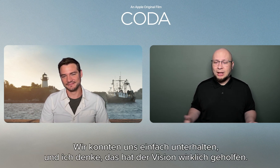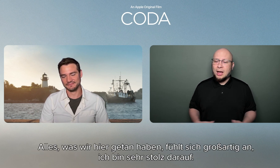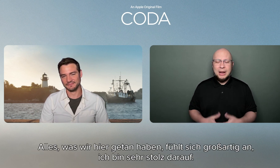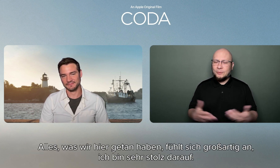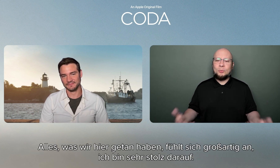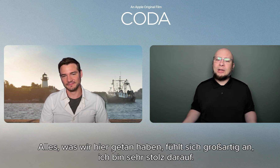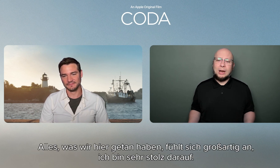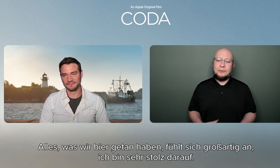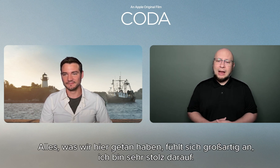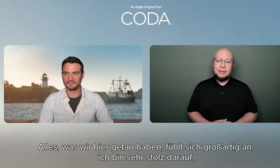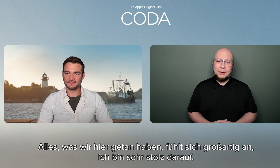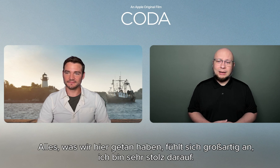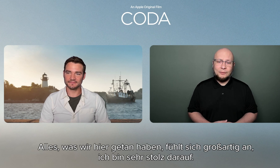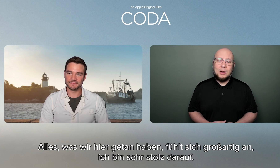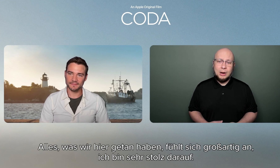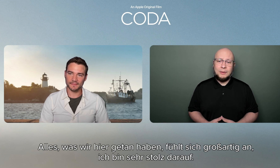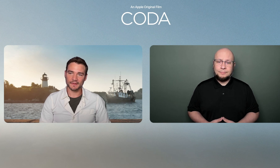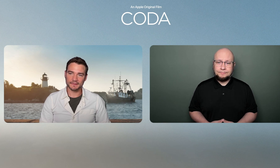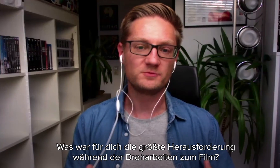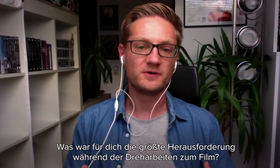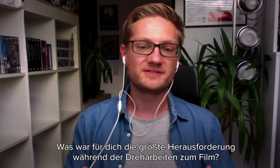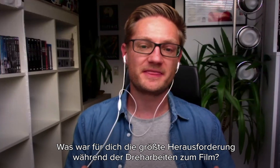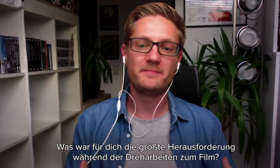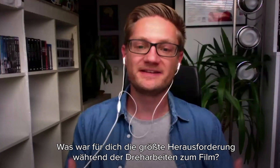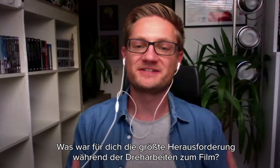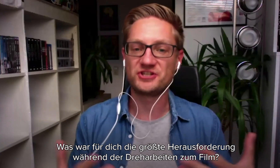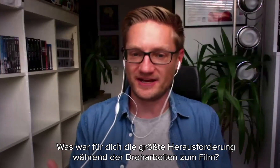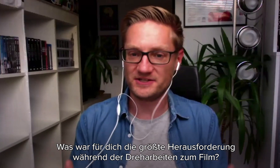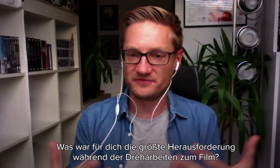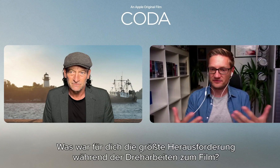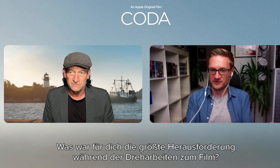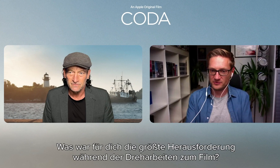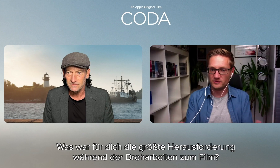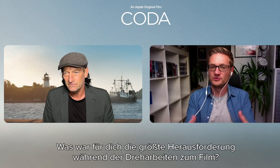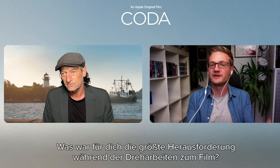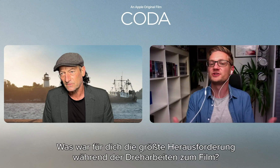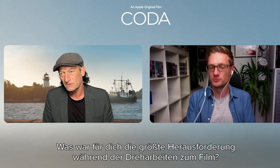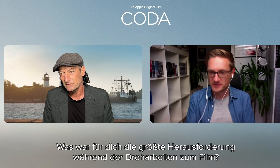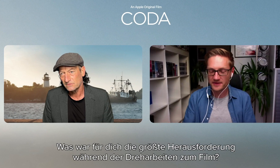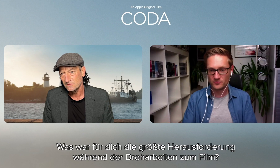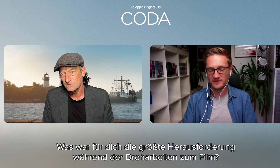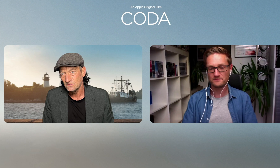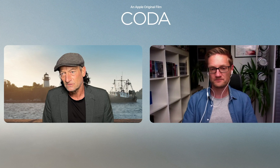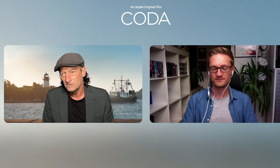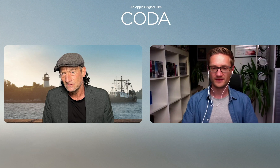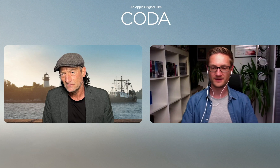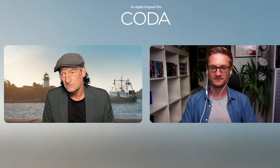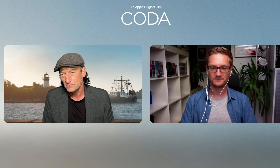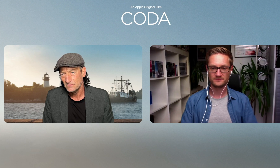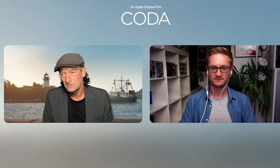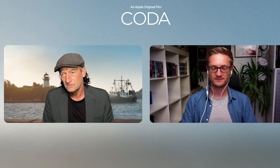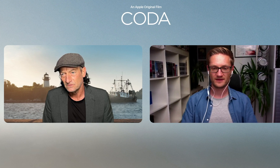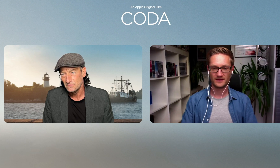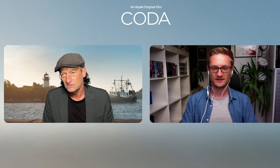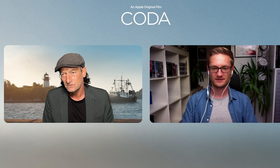helped the vision. I mean, I feel really great of everything we did here. Very proud of it. What was the biggest challenge for you during shooting the movie?